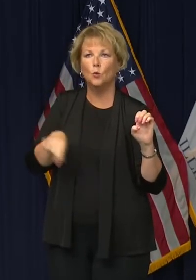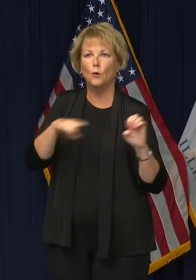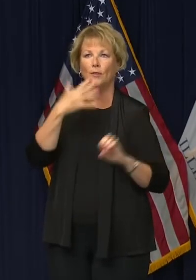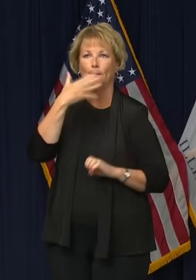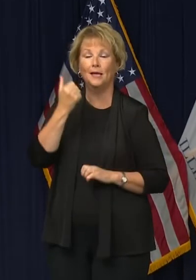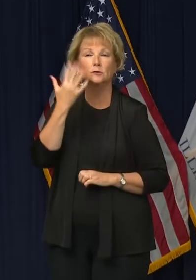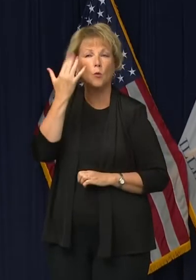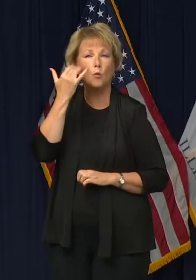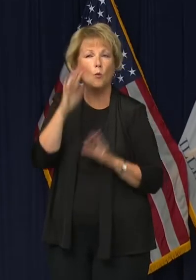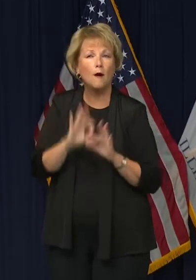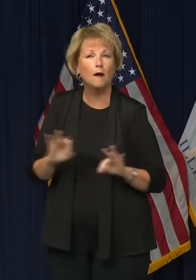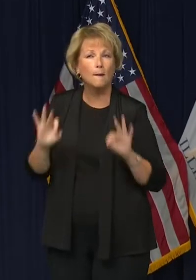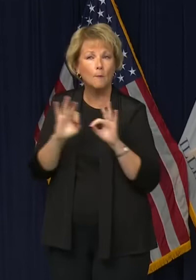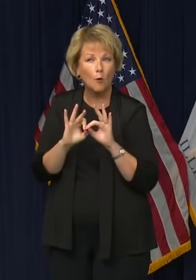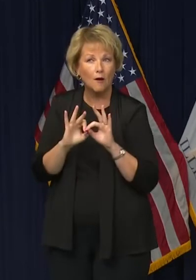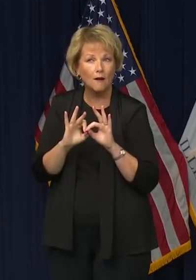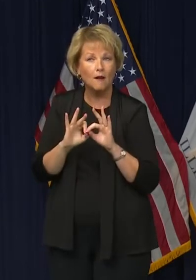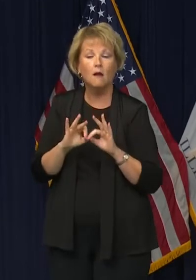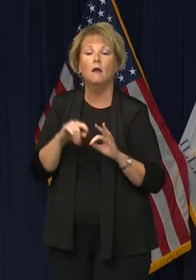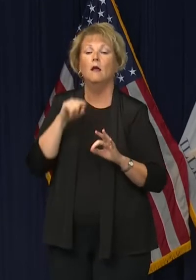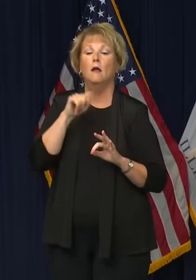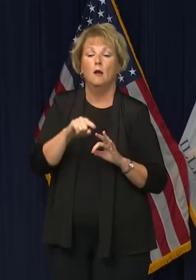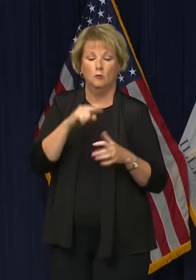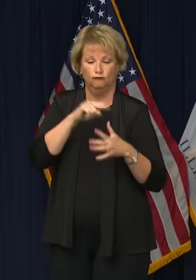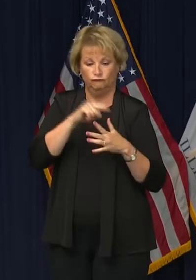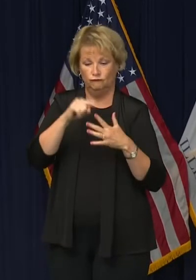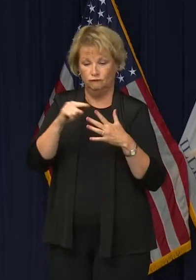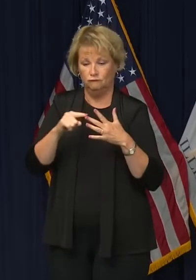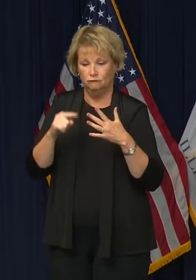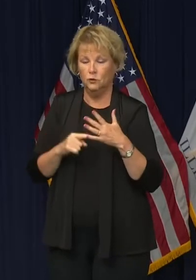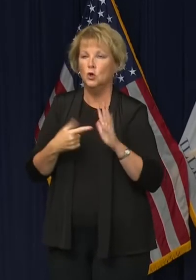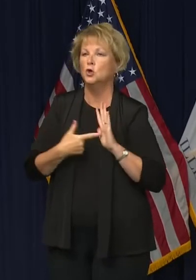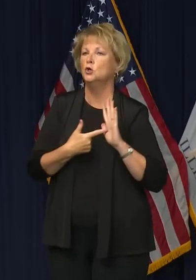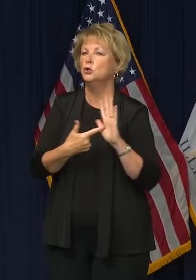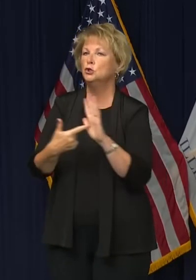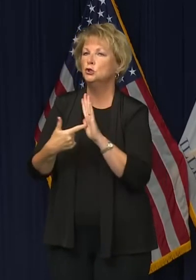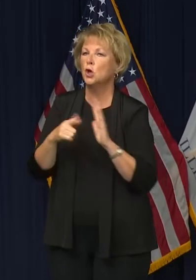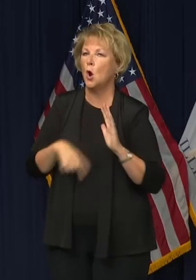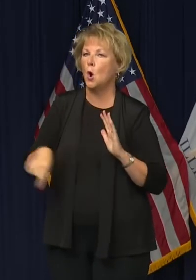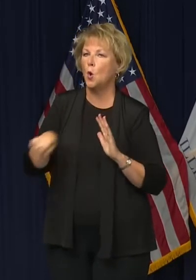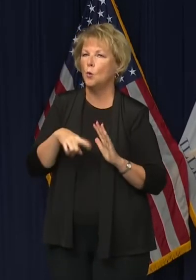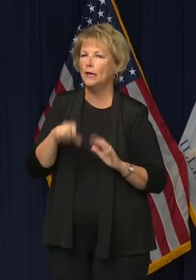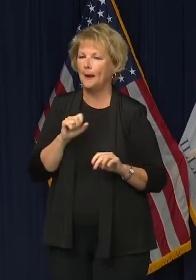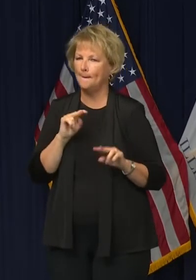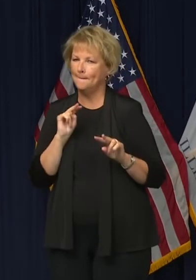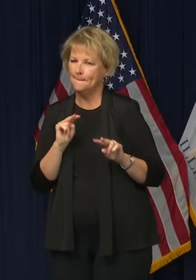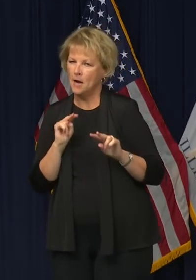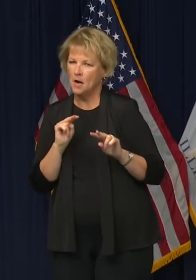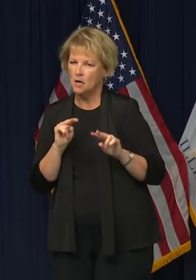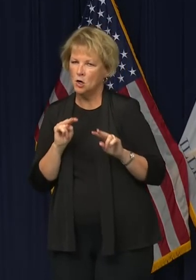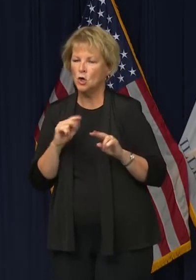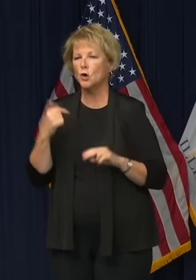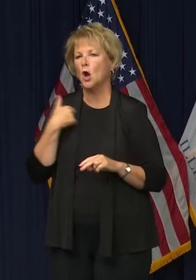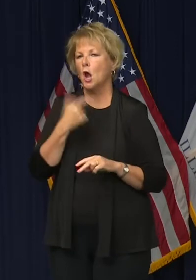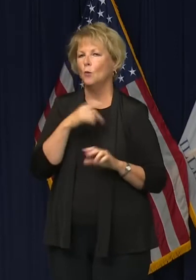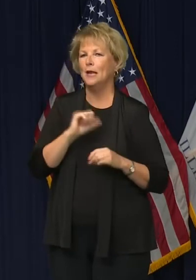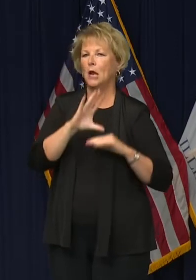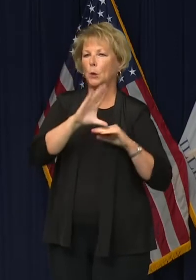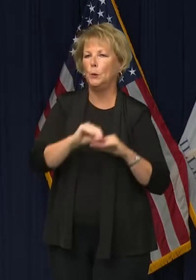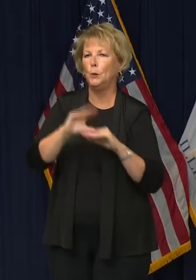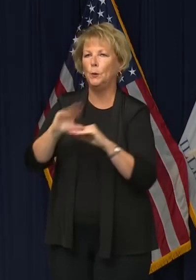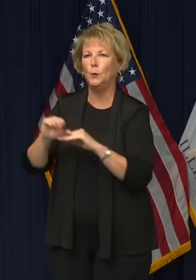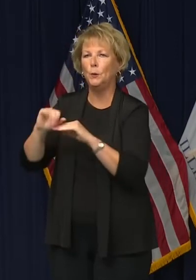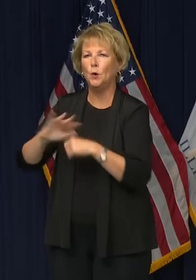important? Because those accomplishments contribute mightily to our ability to monitor and squash the spread